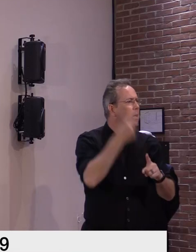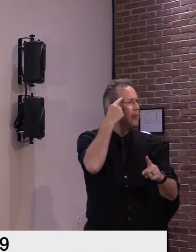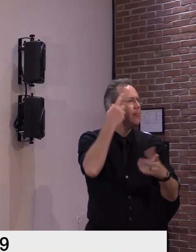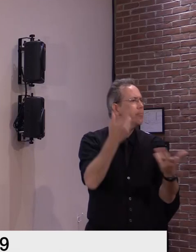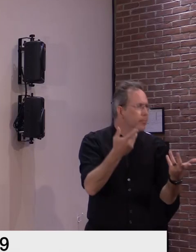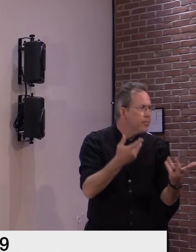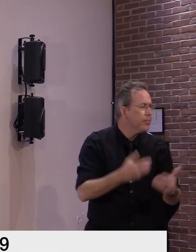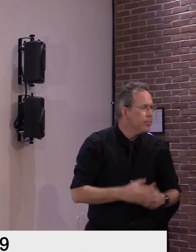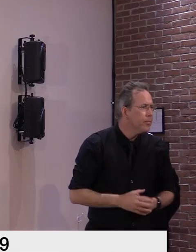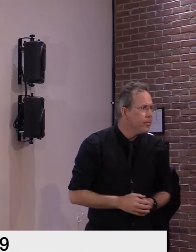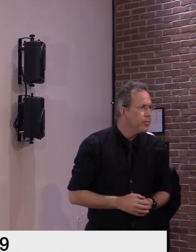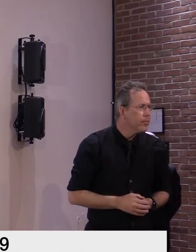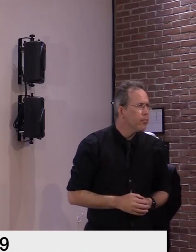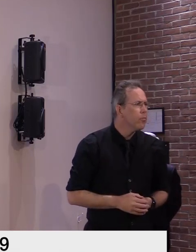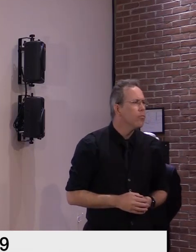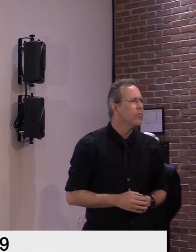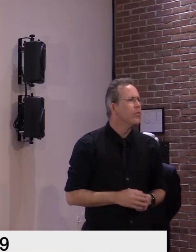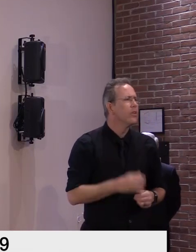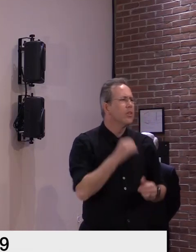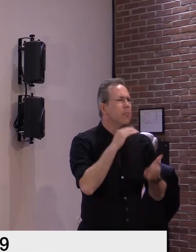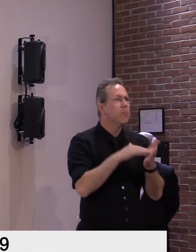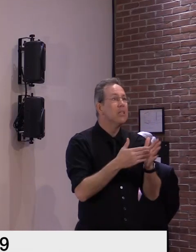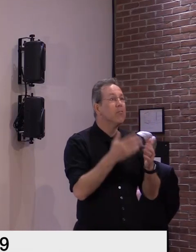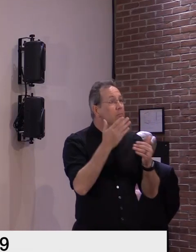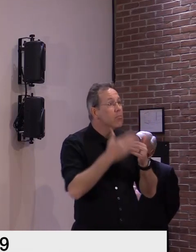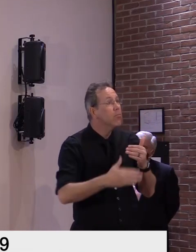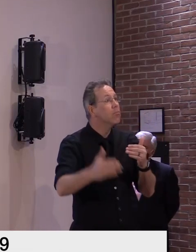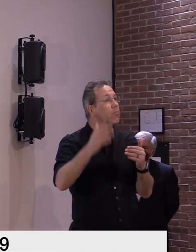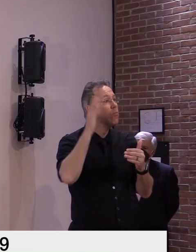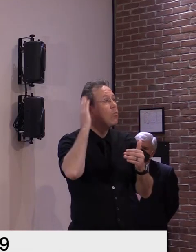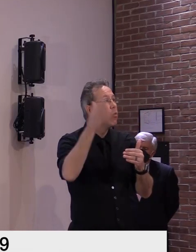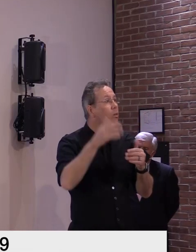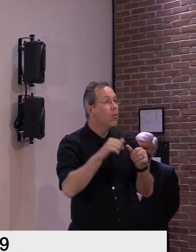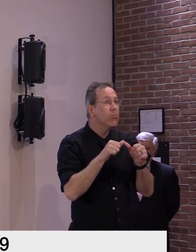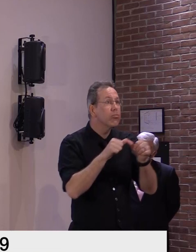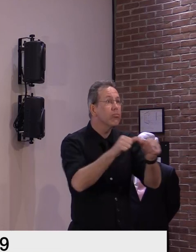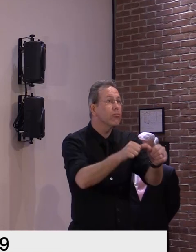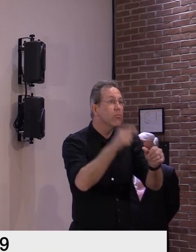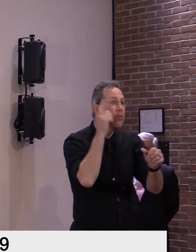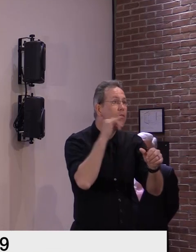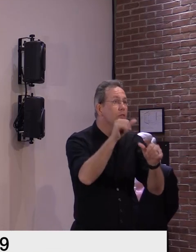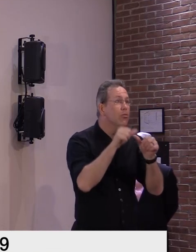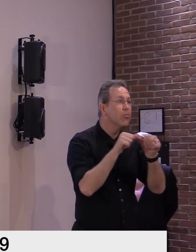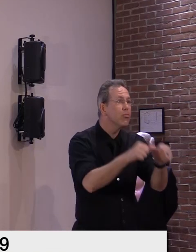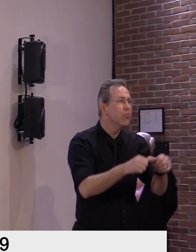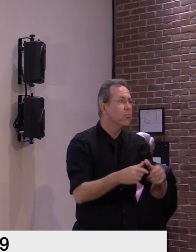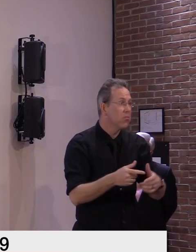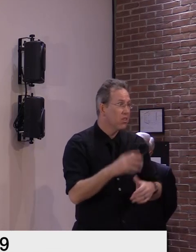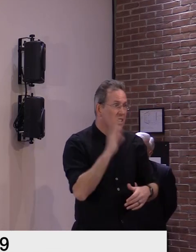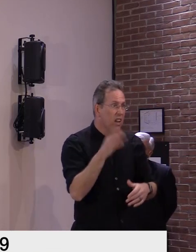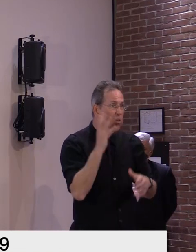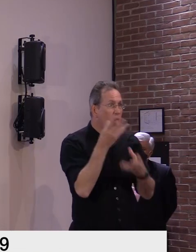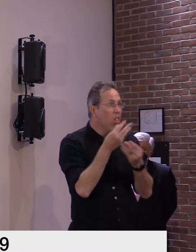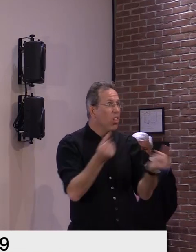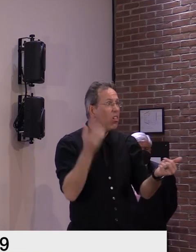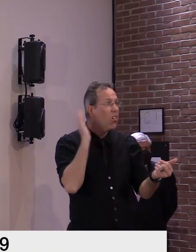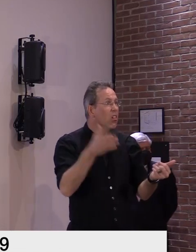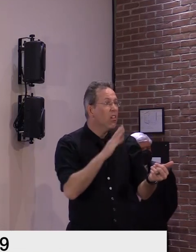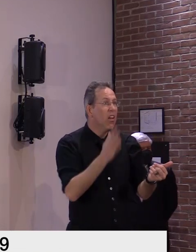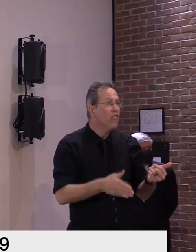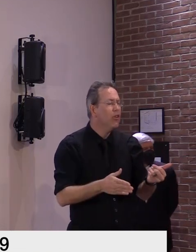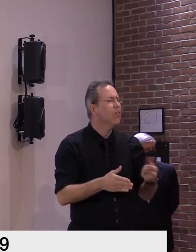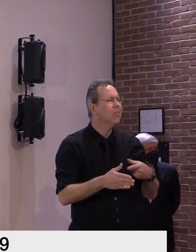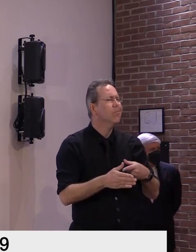going to be enduring aspects of someone's health that's never going to go away. The study doesn't tell